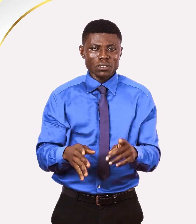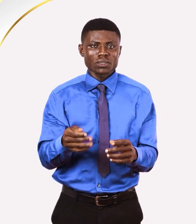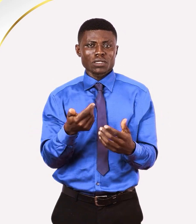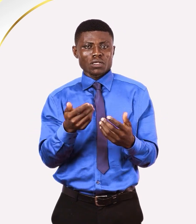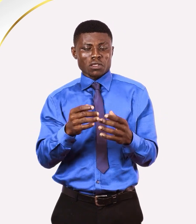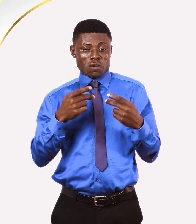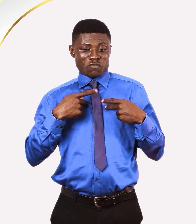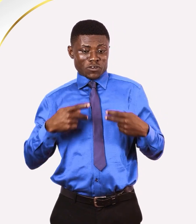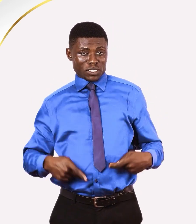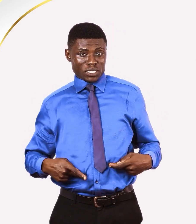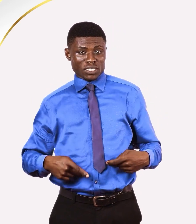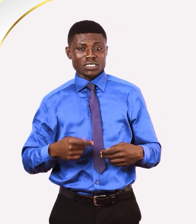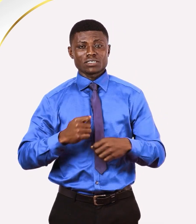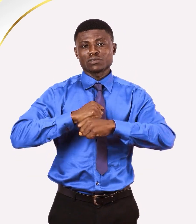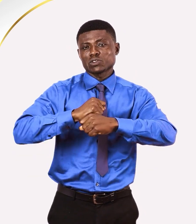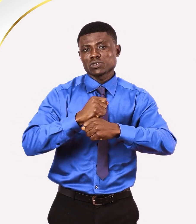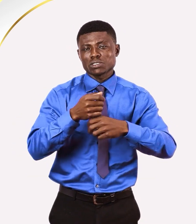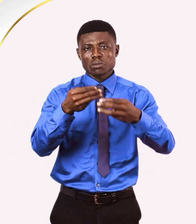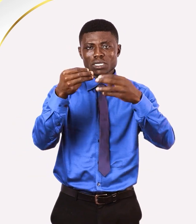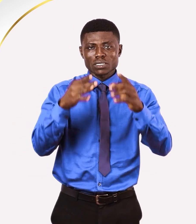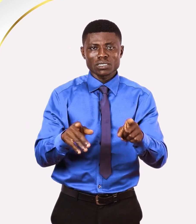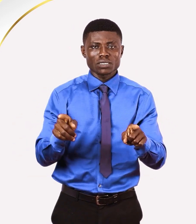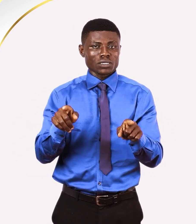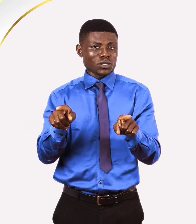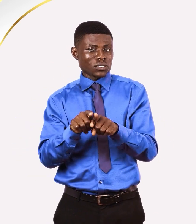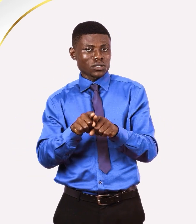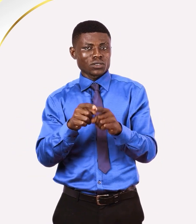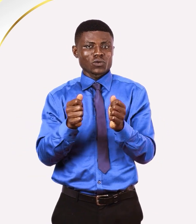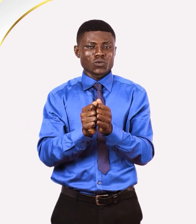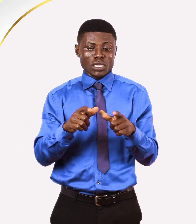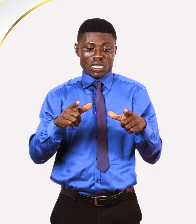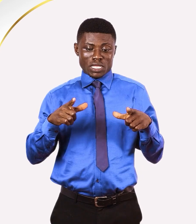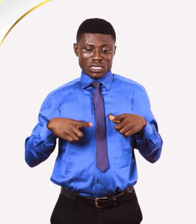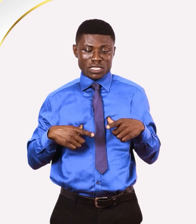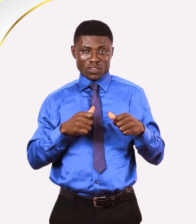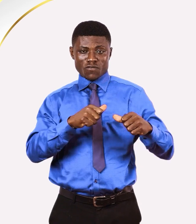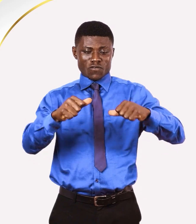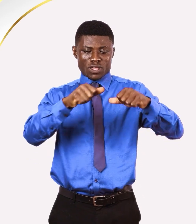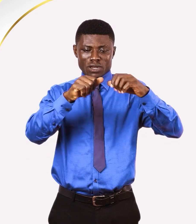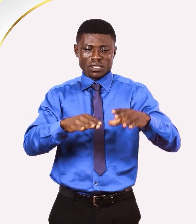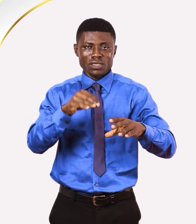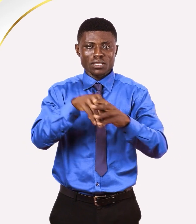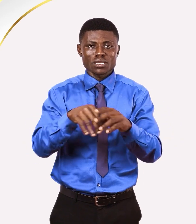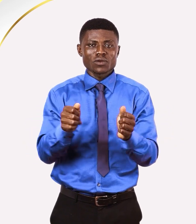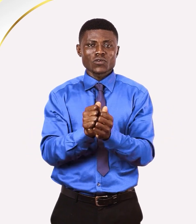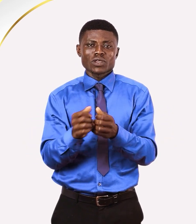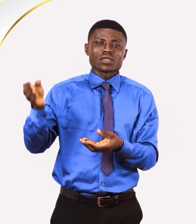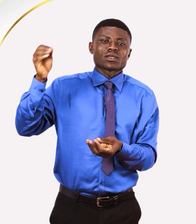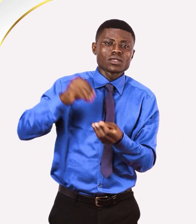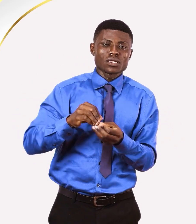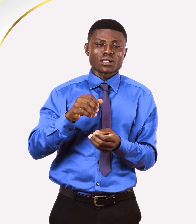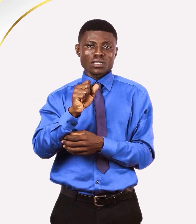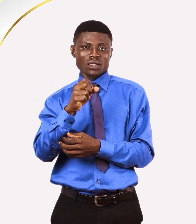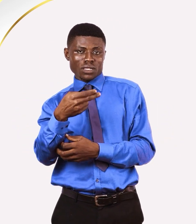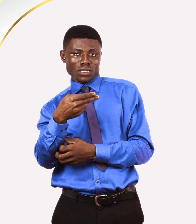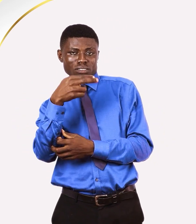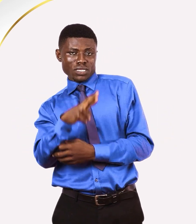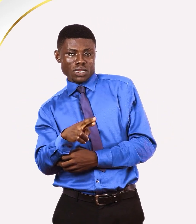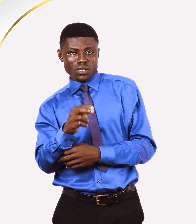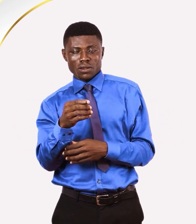management, physical security management, and leave administration. In addition, the